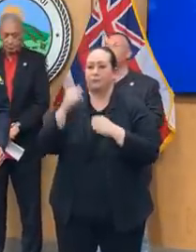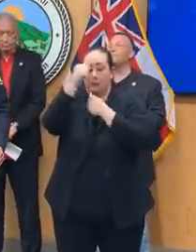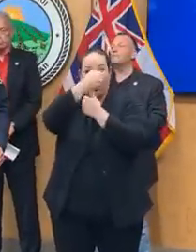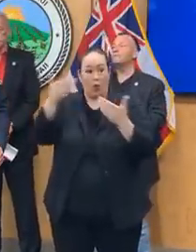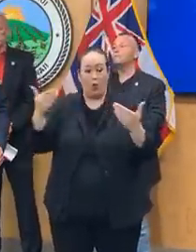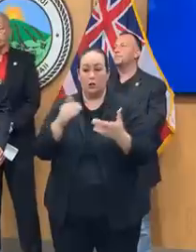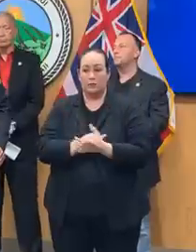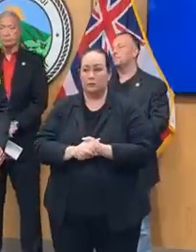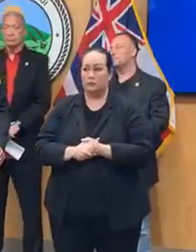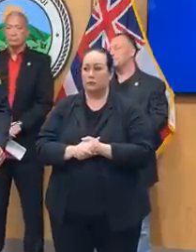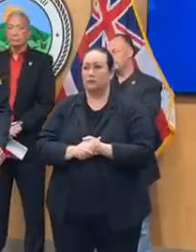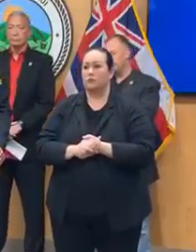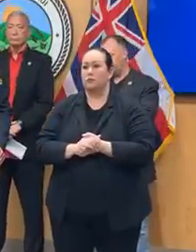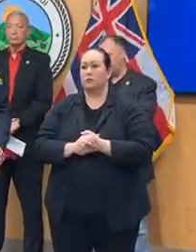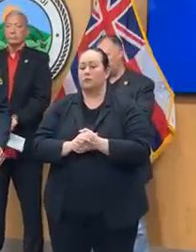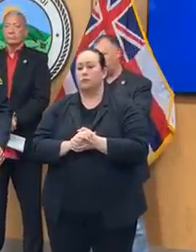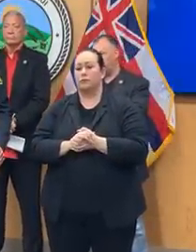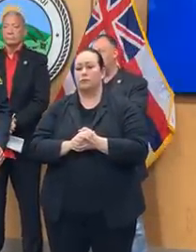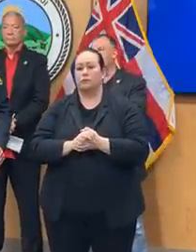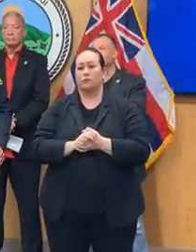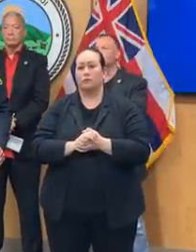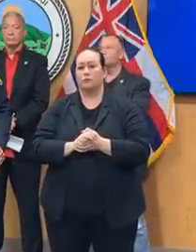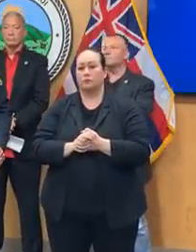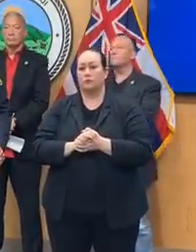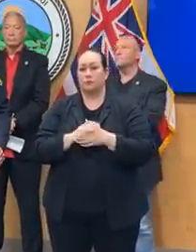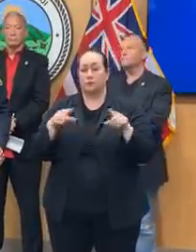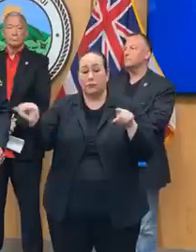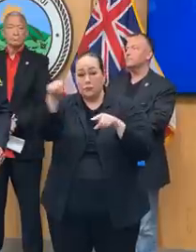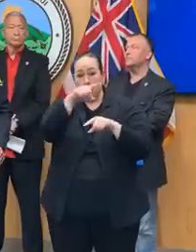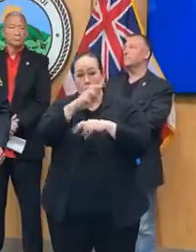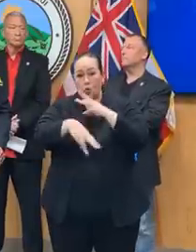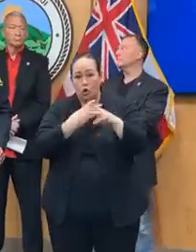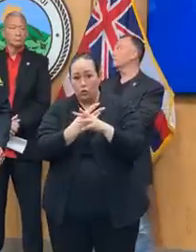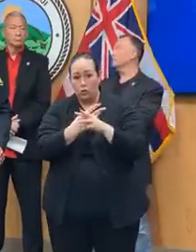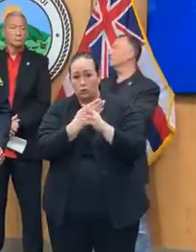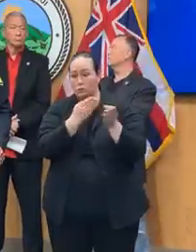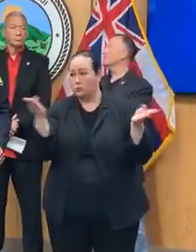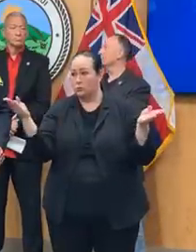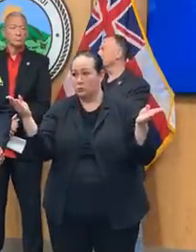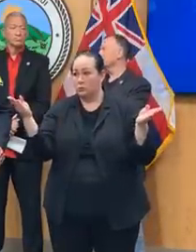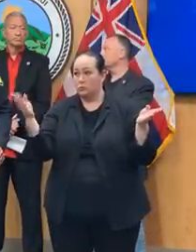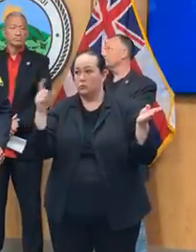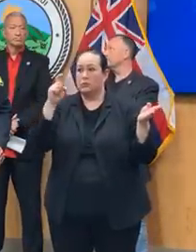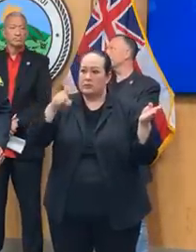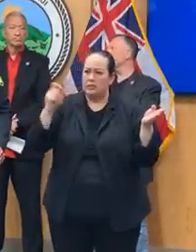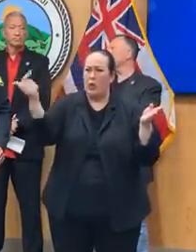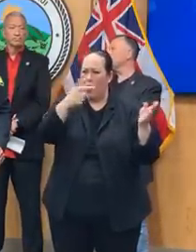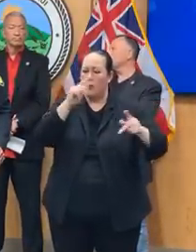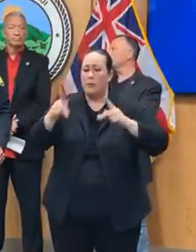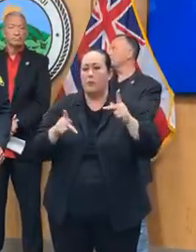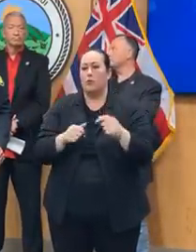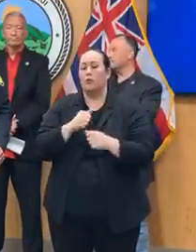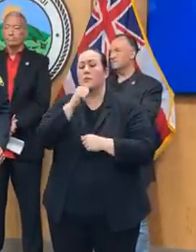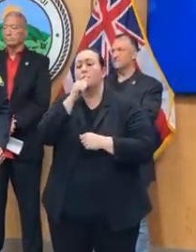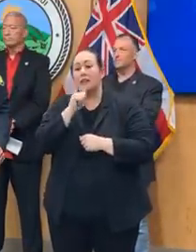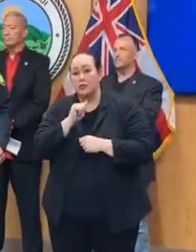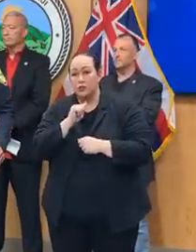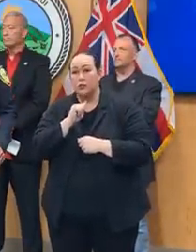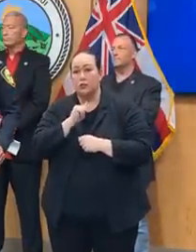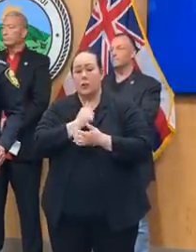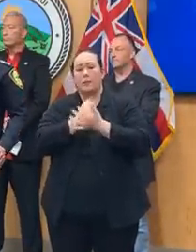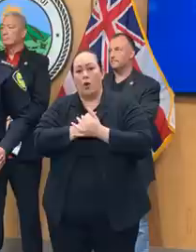Again, from the world, we need your patience, we need your prayers, and we will persevere